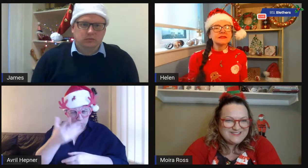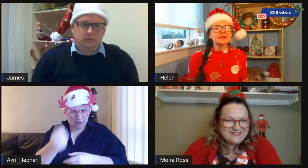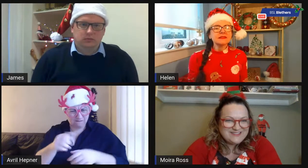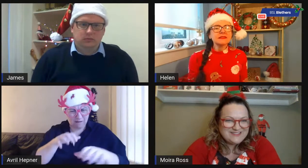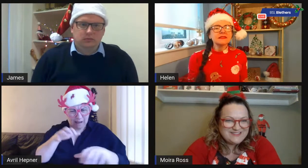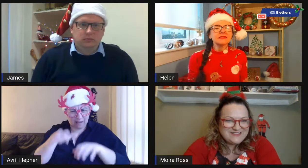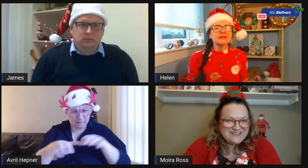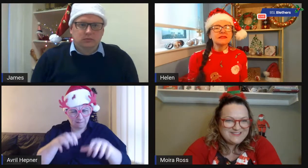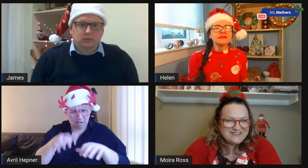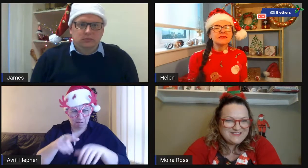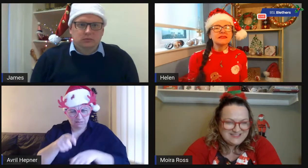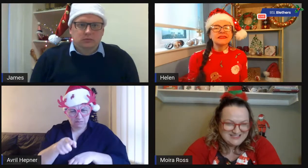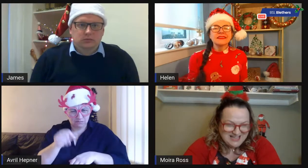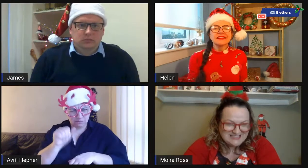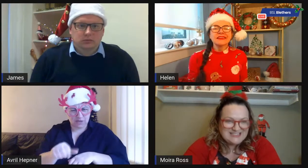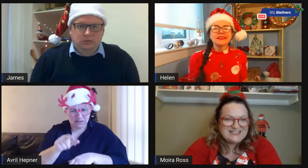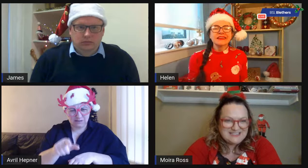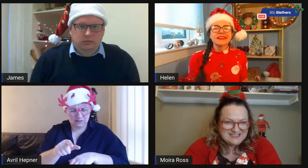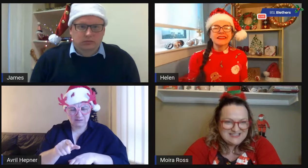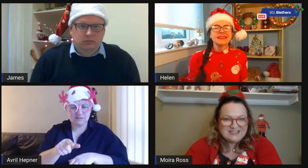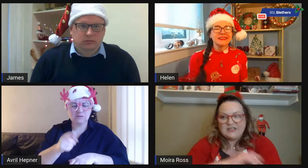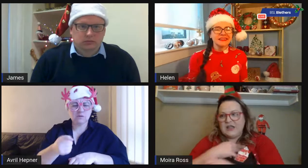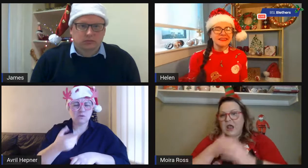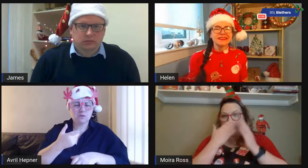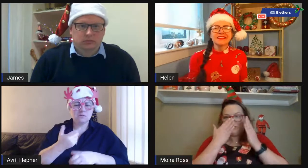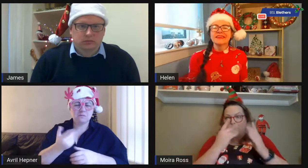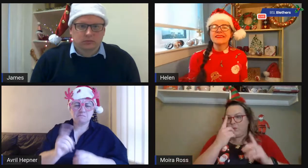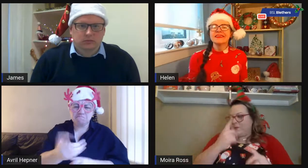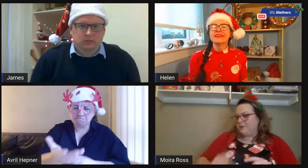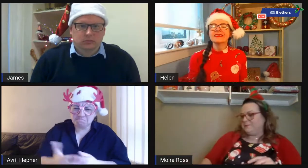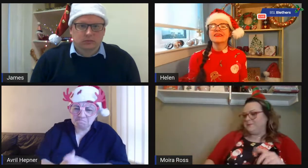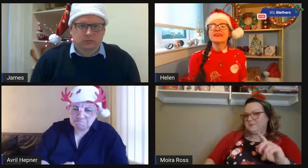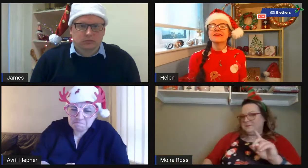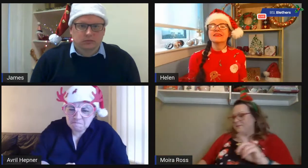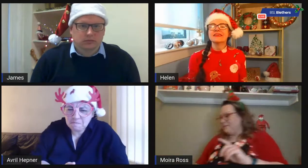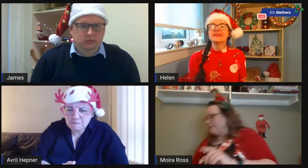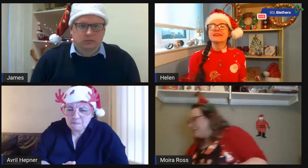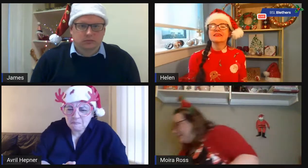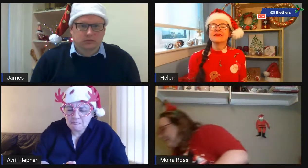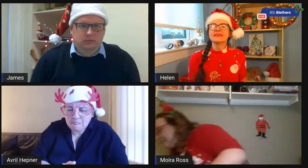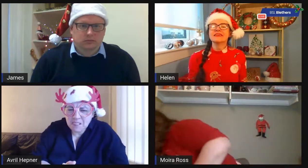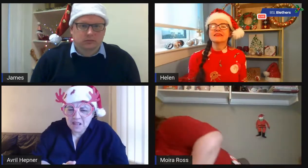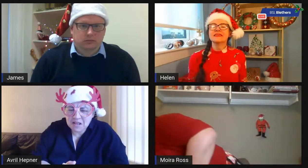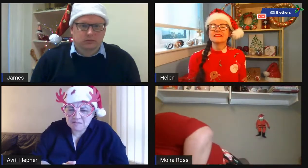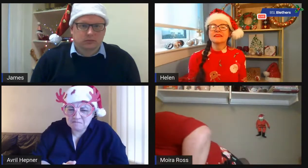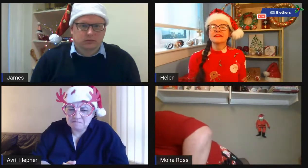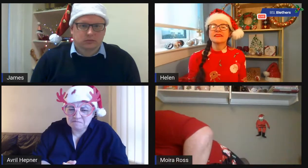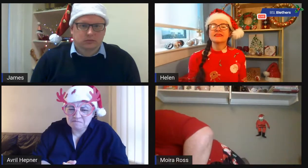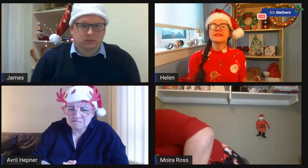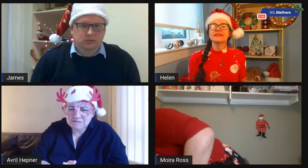for presents? I know you have animals, don't you, Moira? You have pets. Oh, yes. Let me show you this.